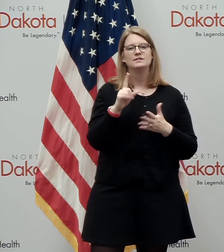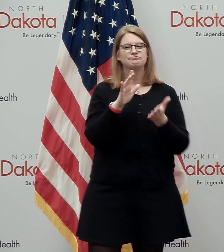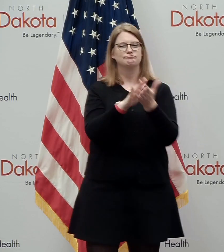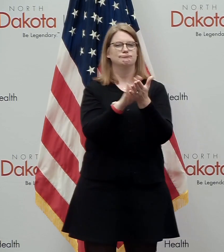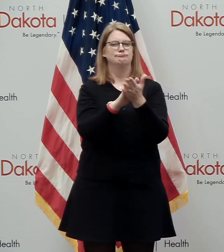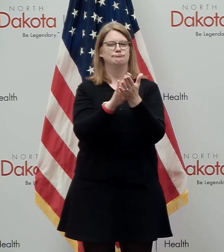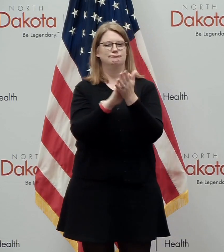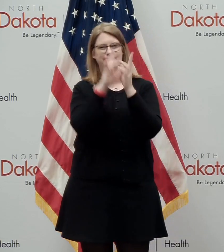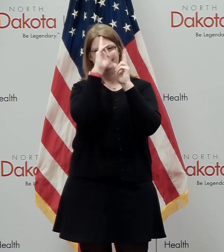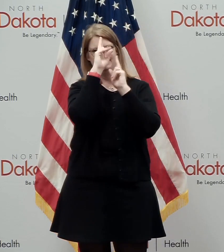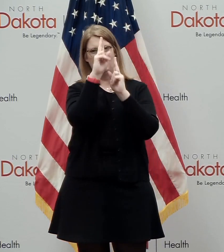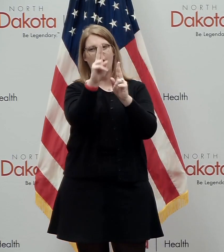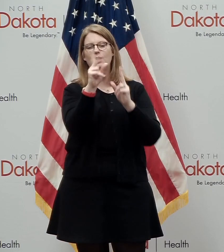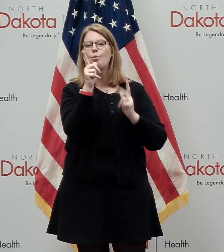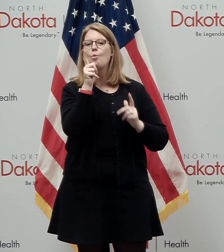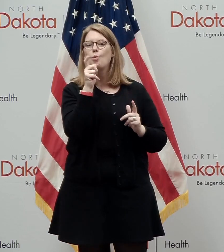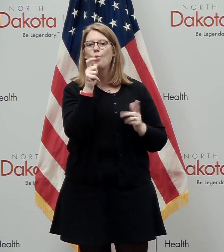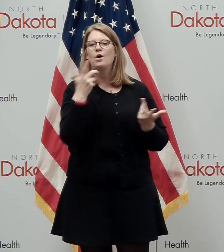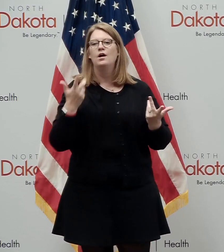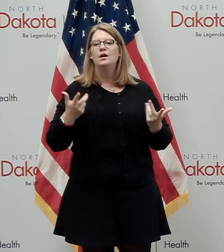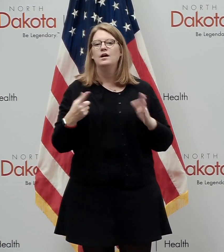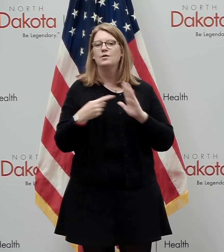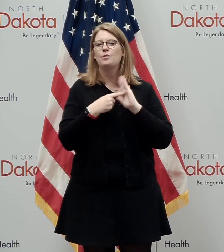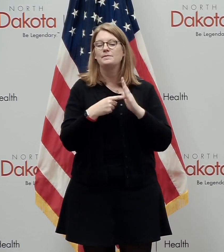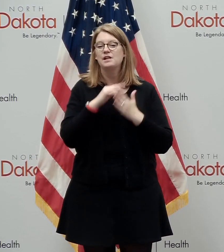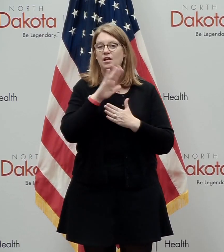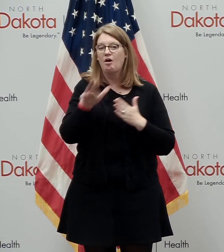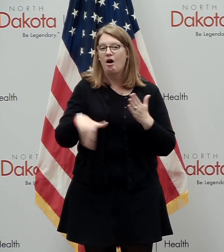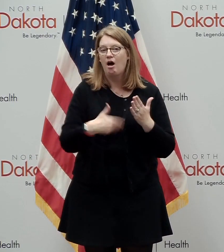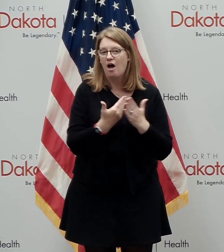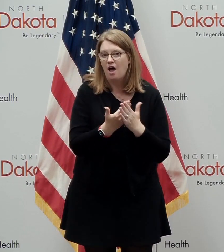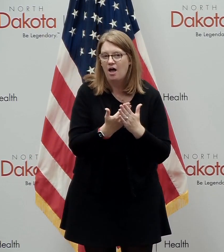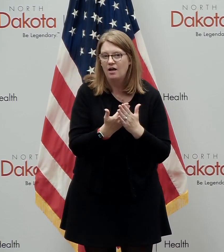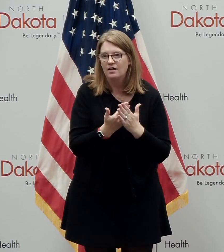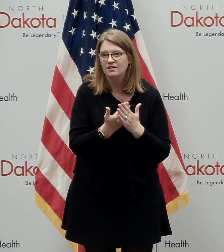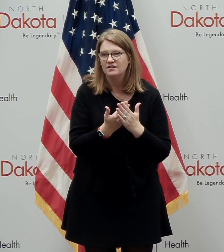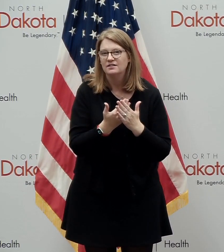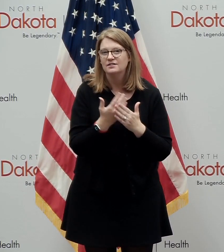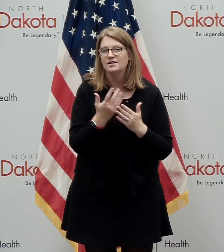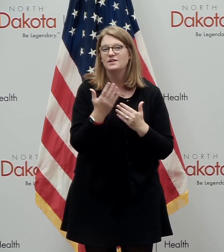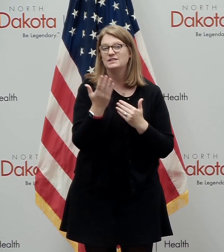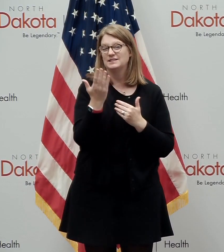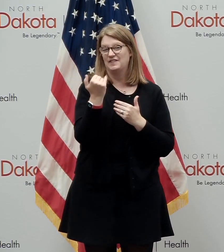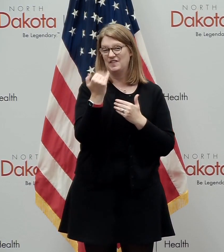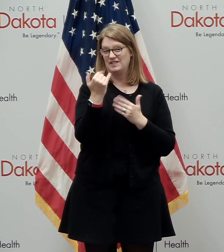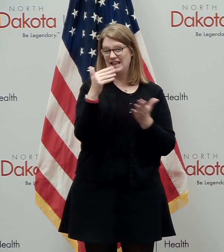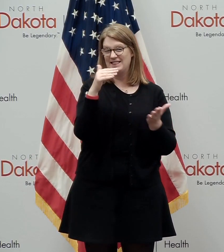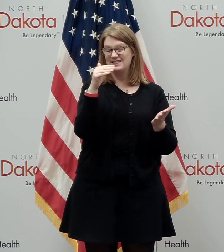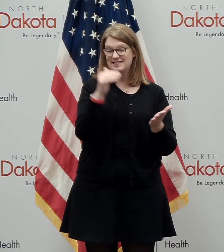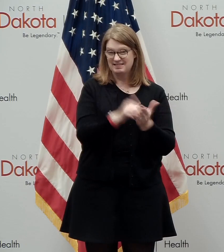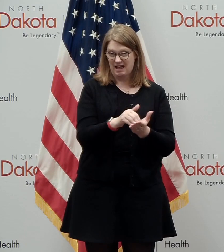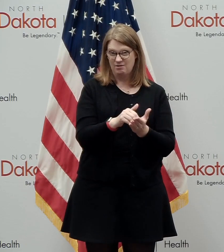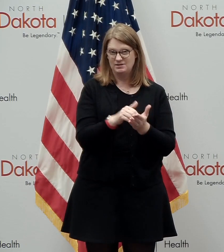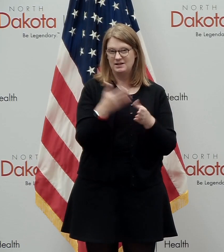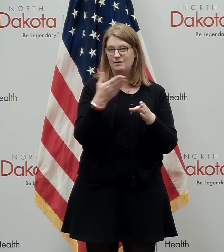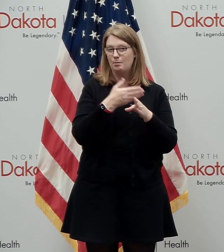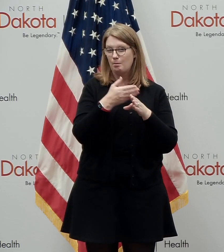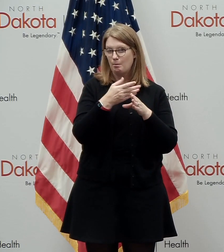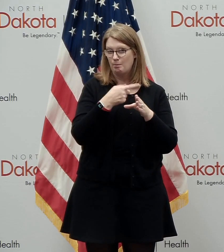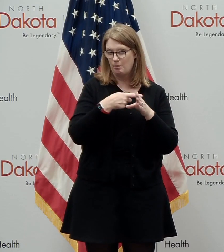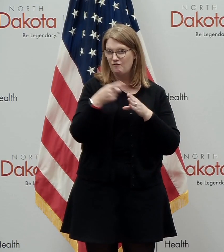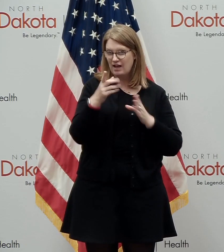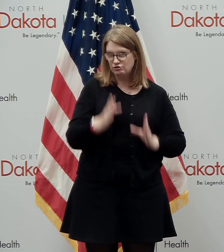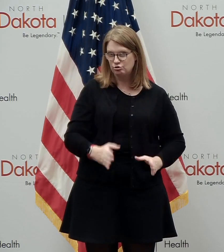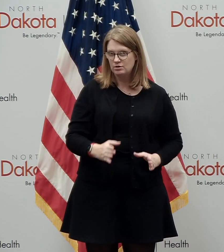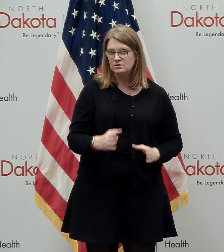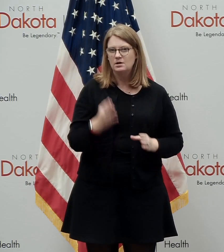a shout out in representing to all of those close to 15,000 professionals that work as staff, teachers,